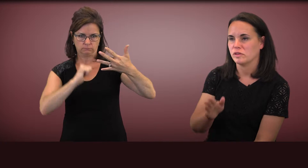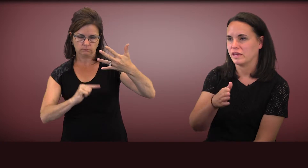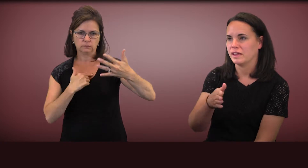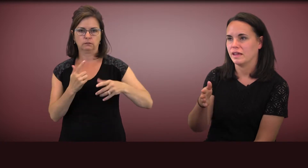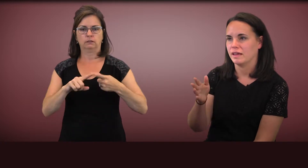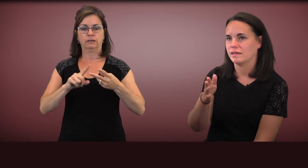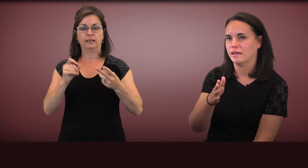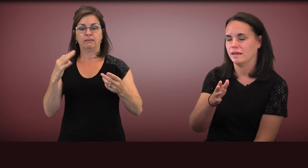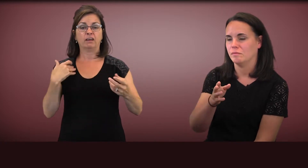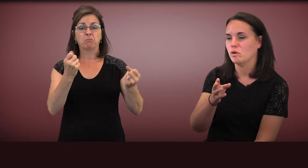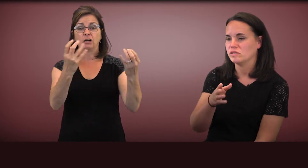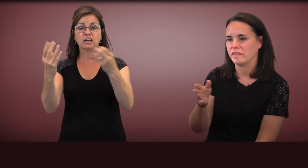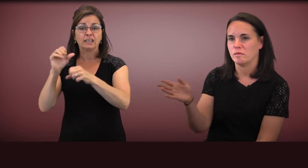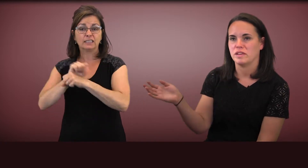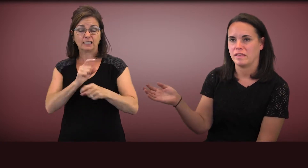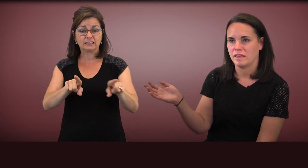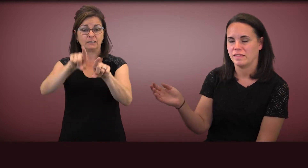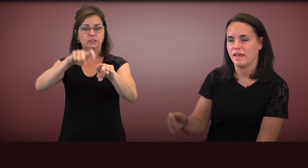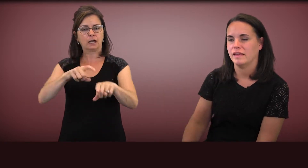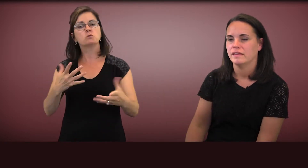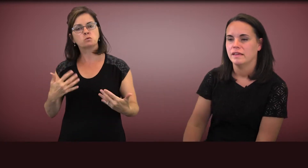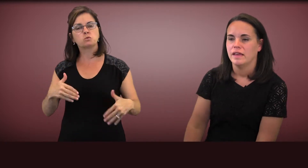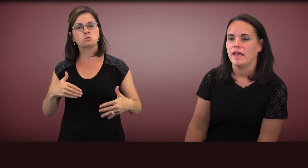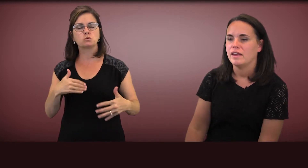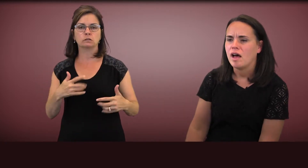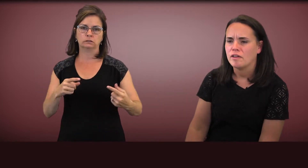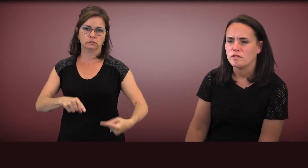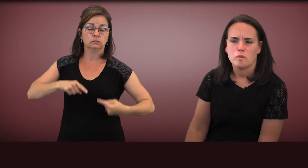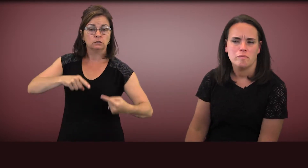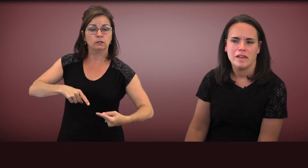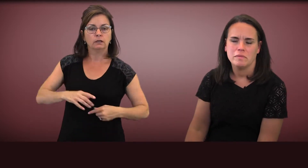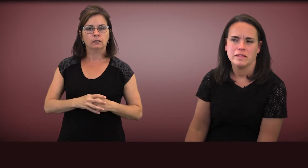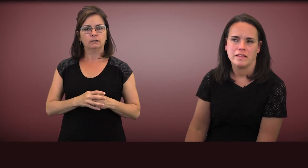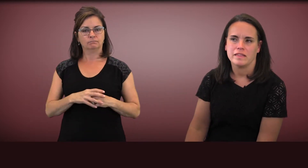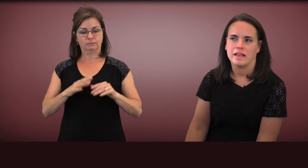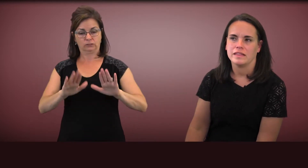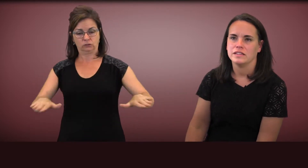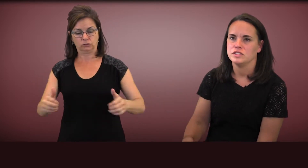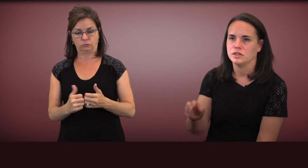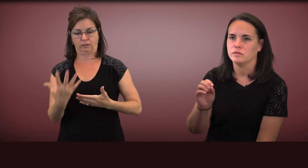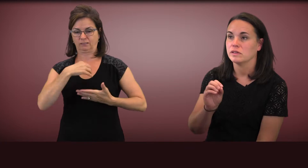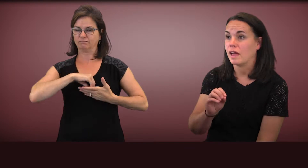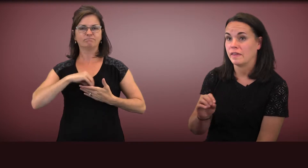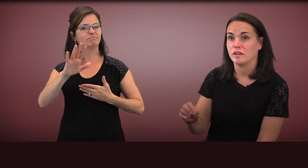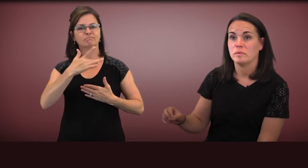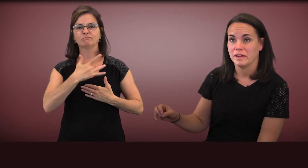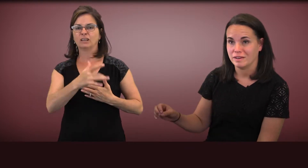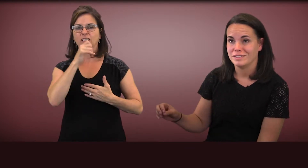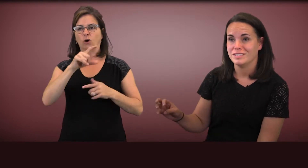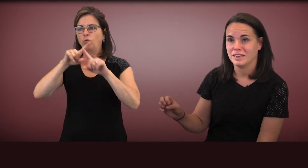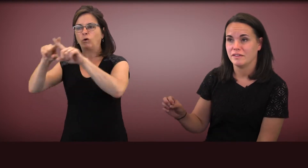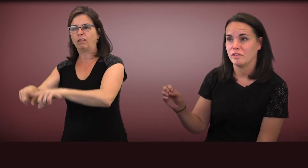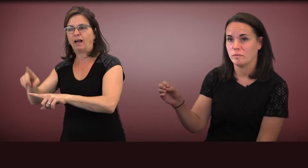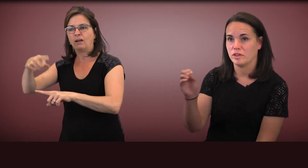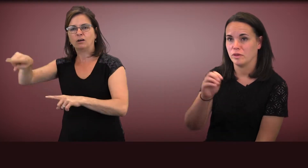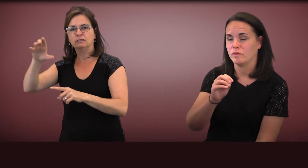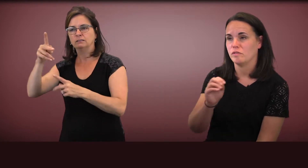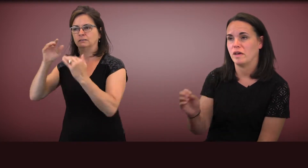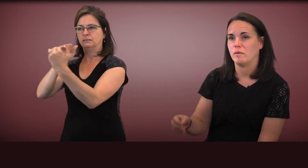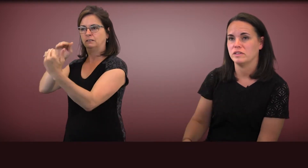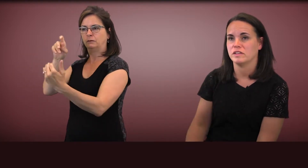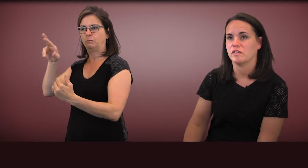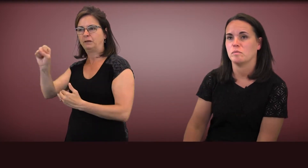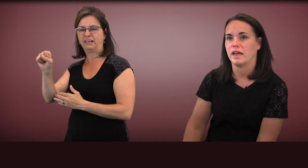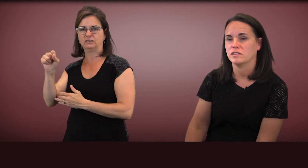in completing a multi-step task like that, and also may be less likely to rely on their peers to give them the